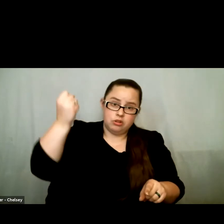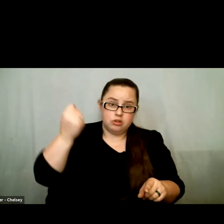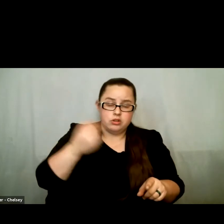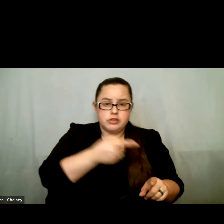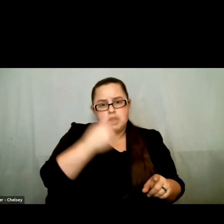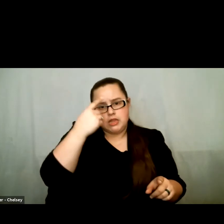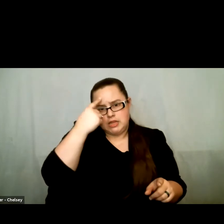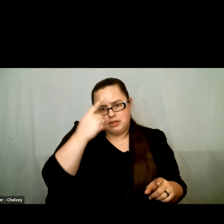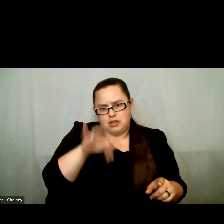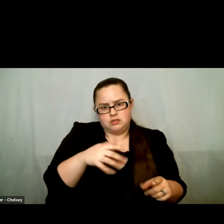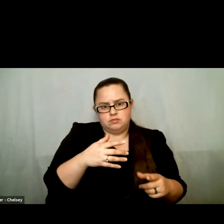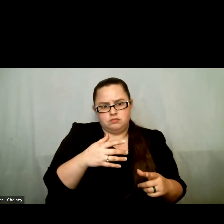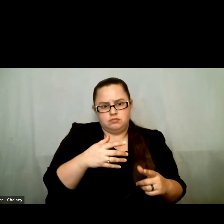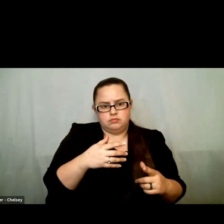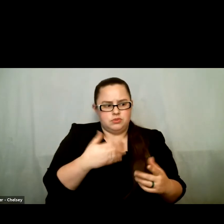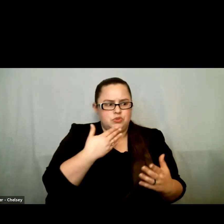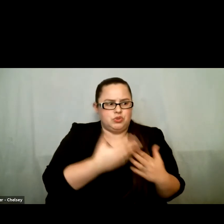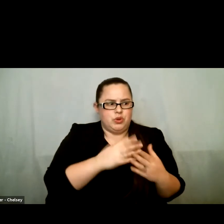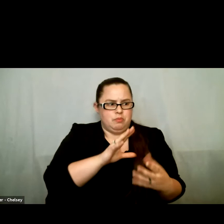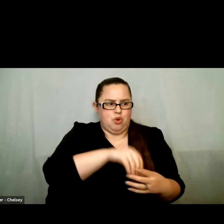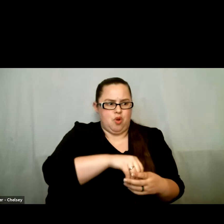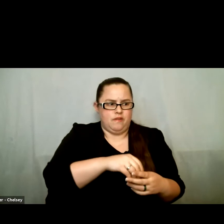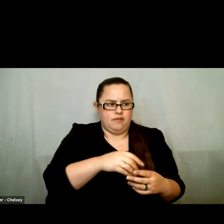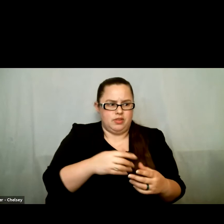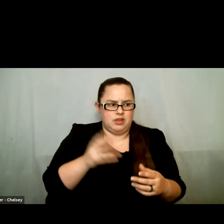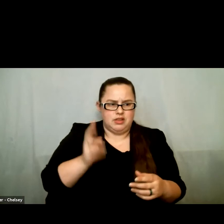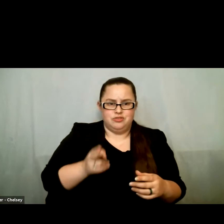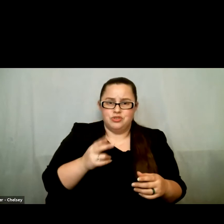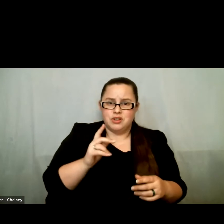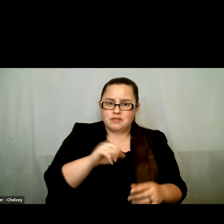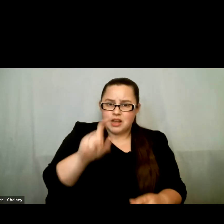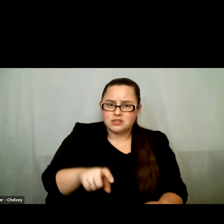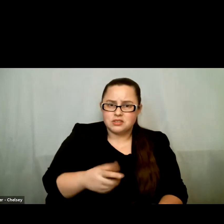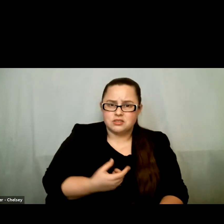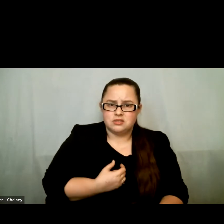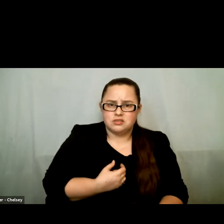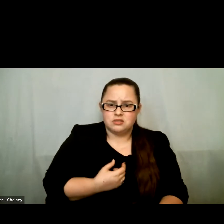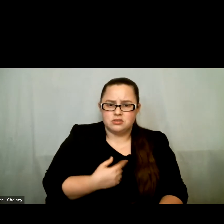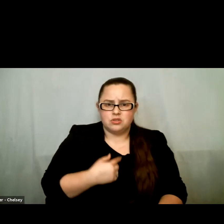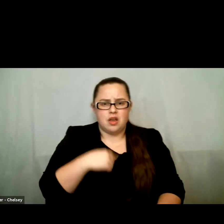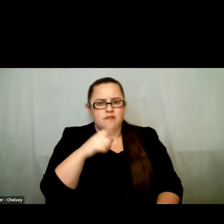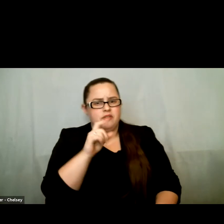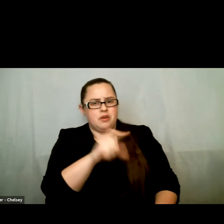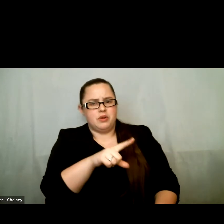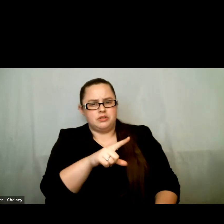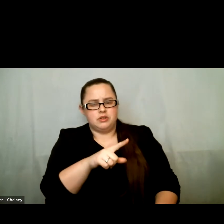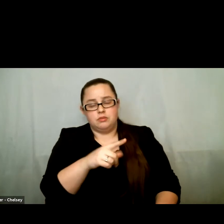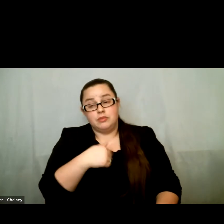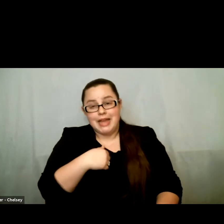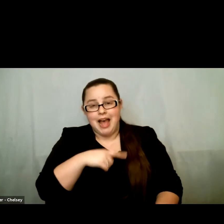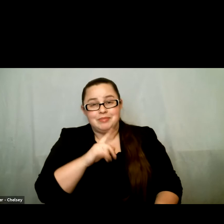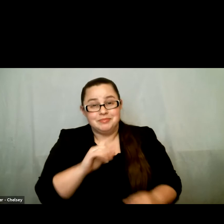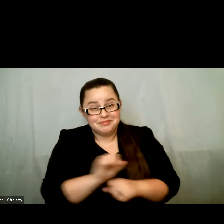of the legacy in Texas. Well, actually, I have a question. I'm not really going to propose it to Representative